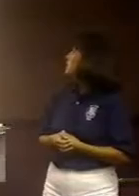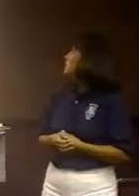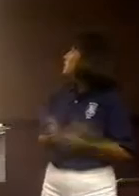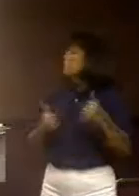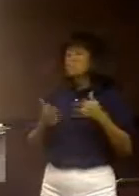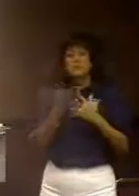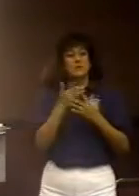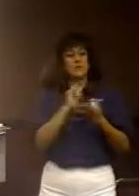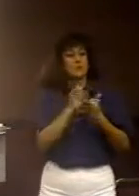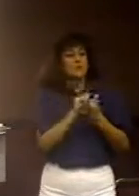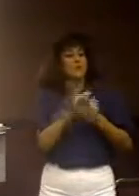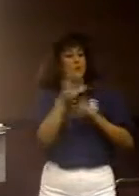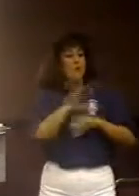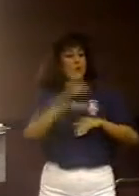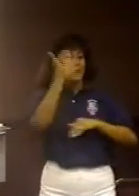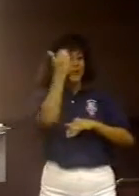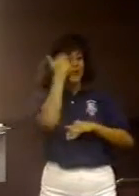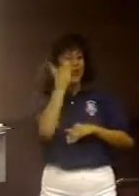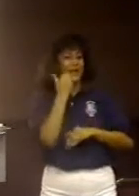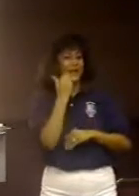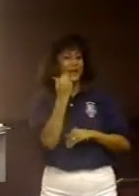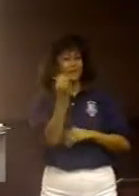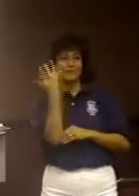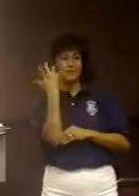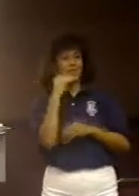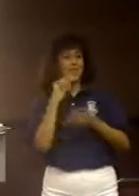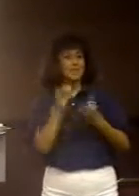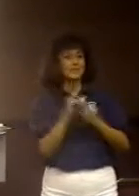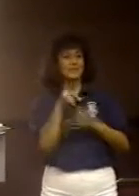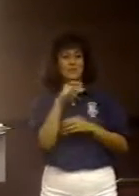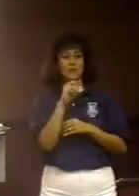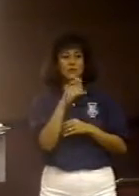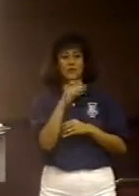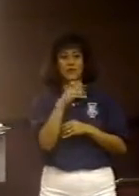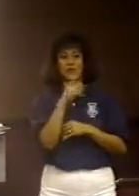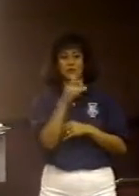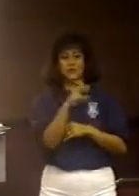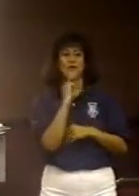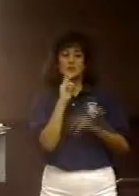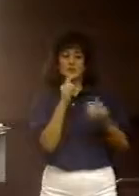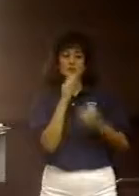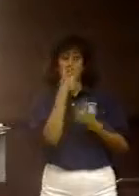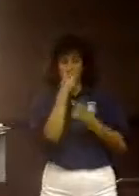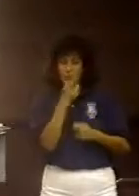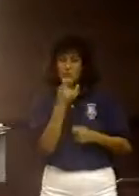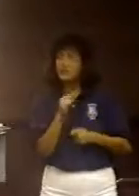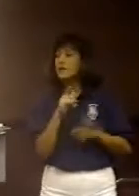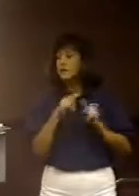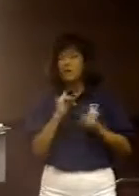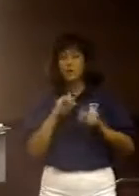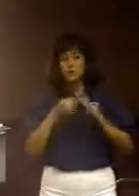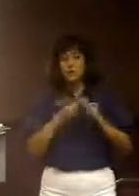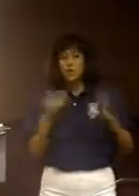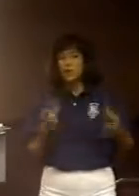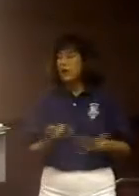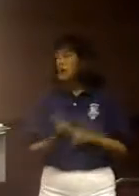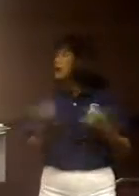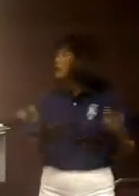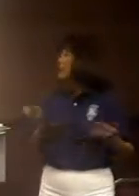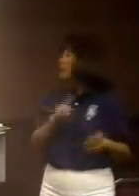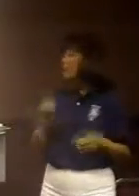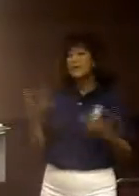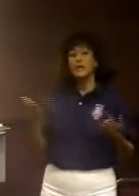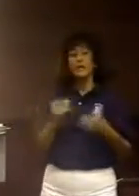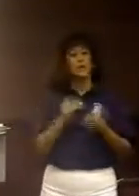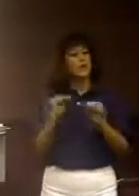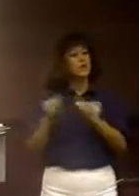which between this overhead and this overhead projector is going to be interesting, but I'll start right here and I'll just move it